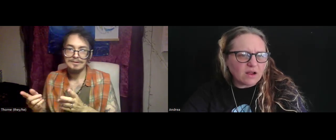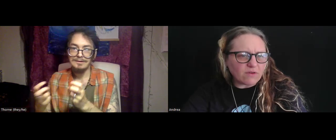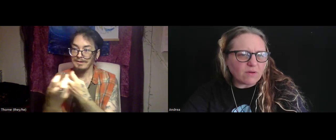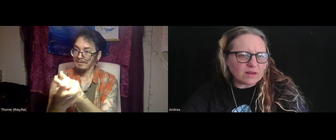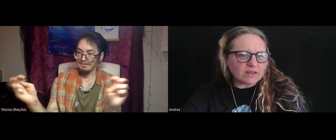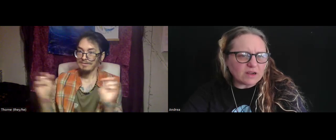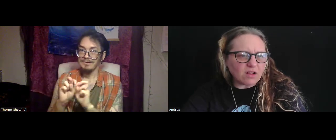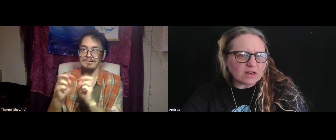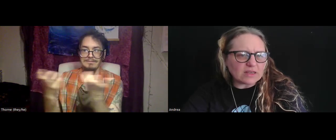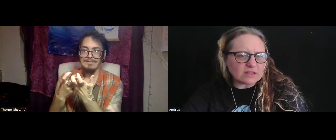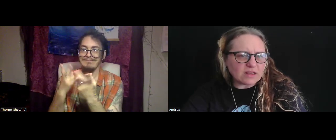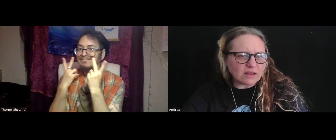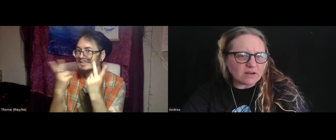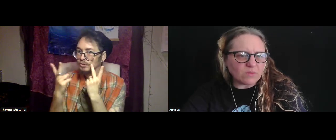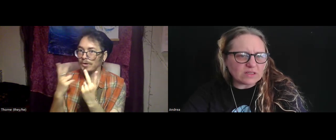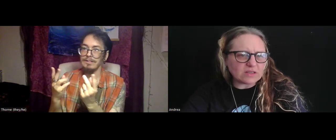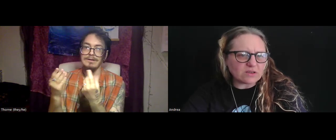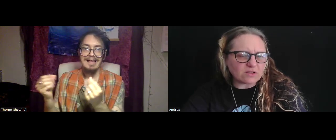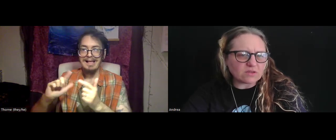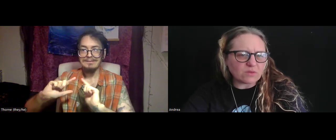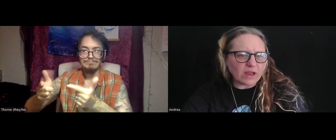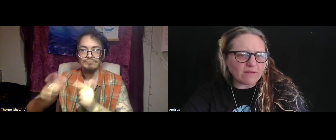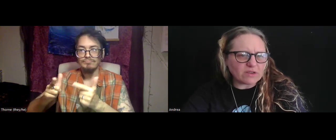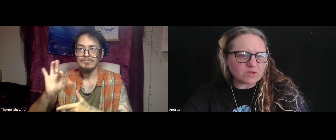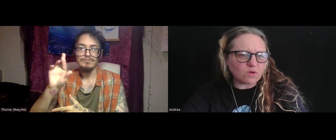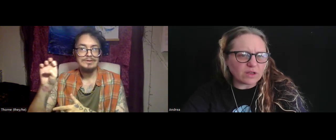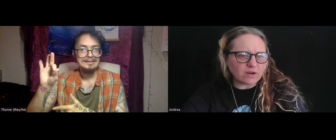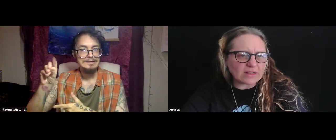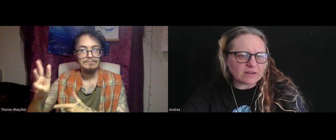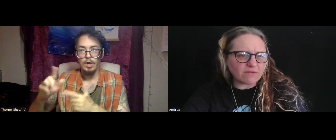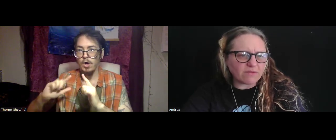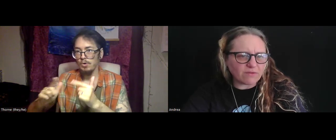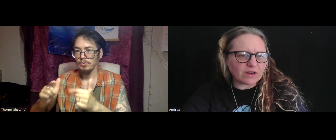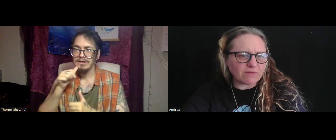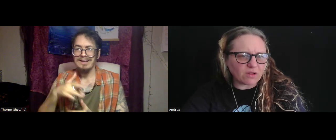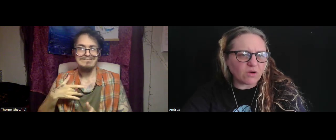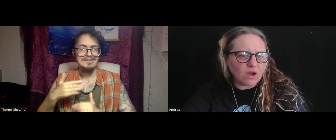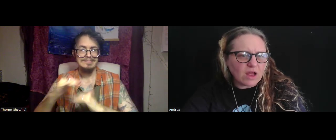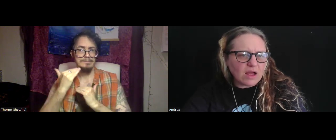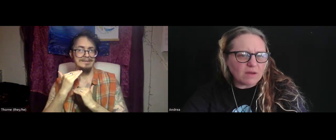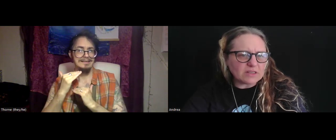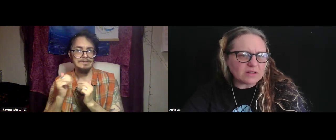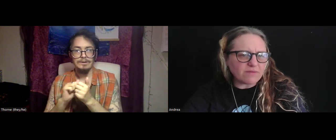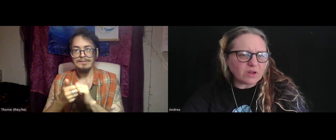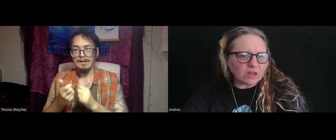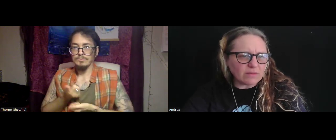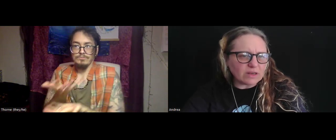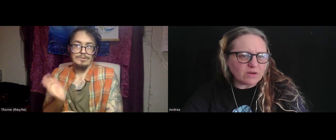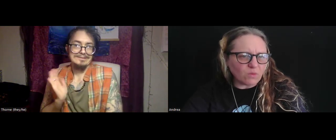from and decolonize. And then we sit in circles and we have visual, interactive, free flow. It doesn't feel limited with